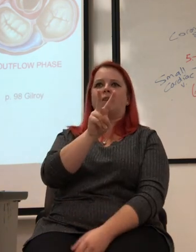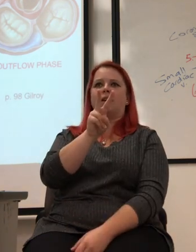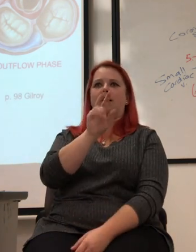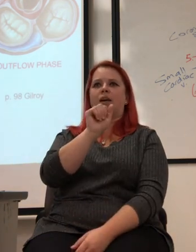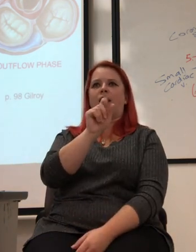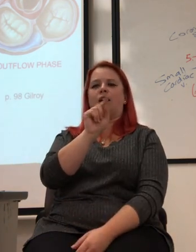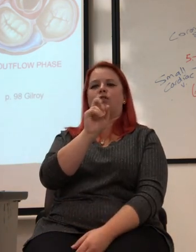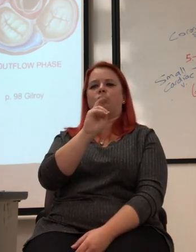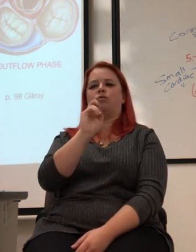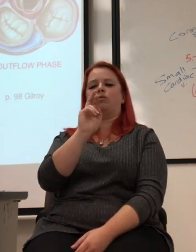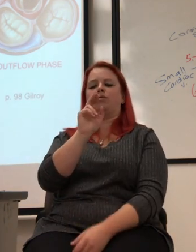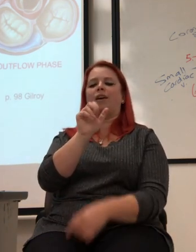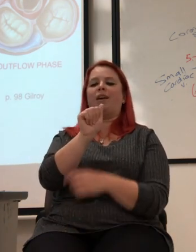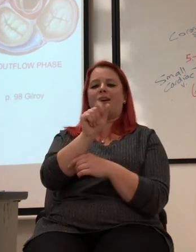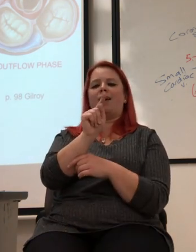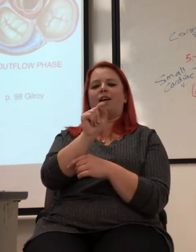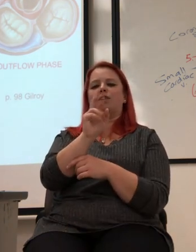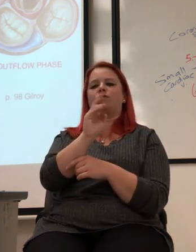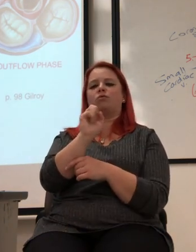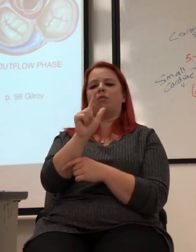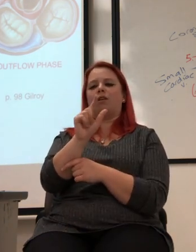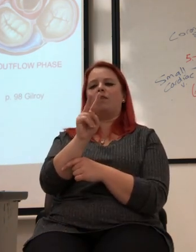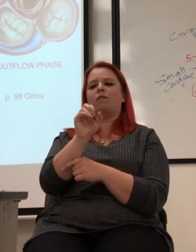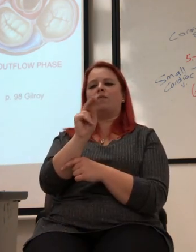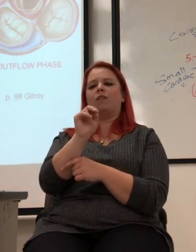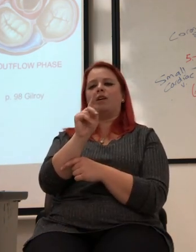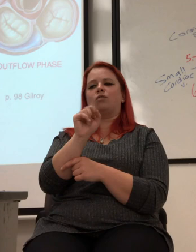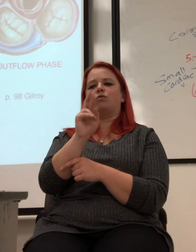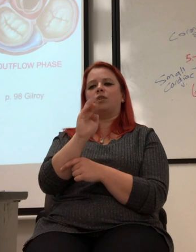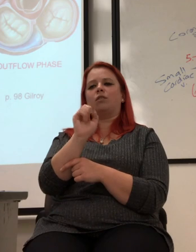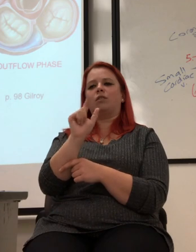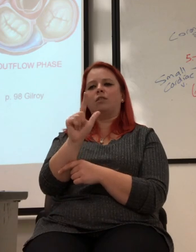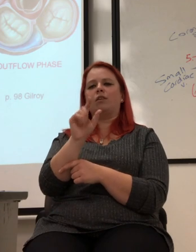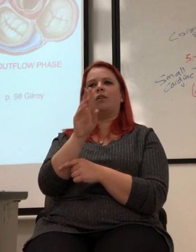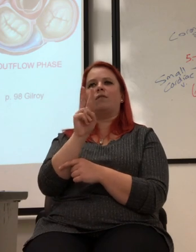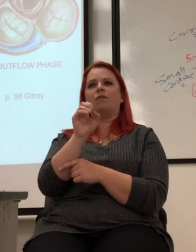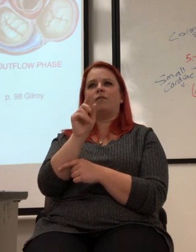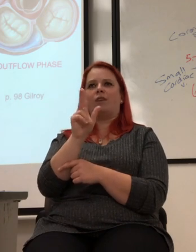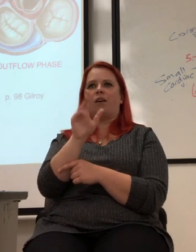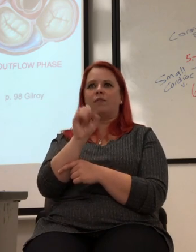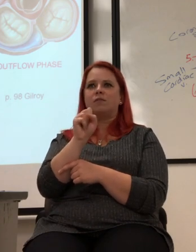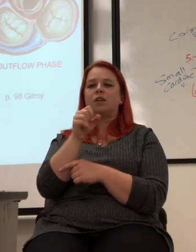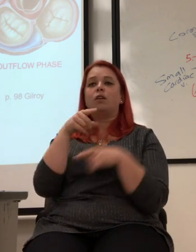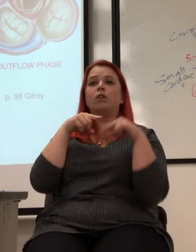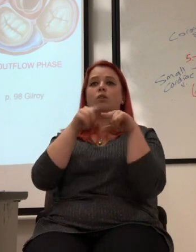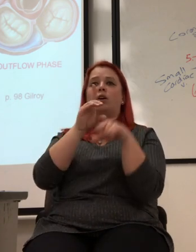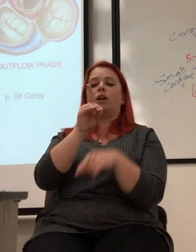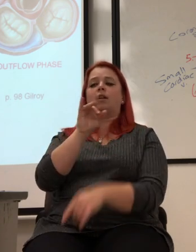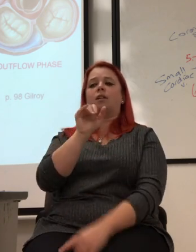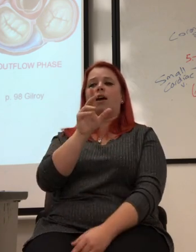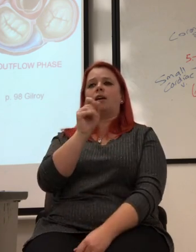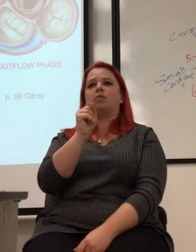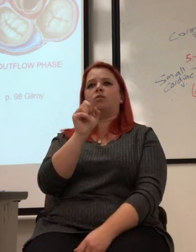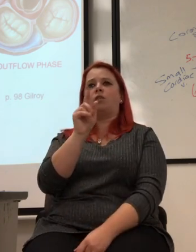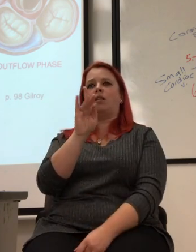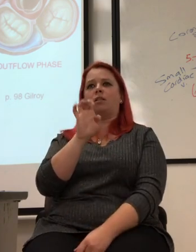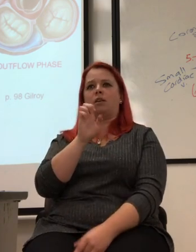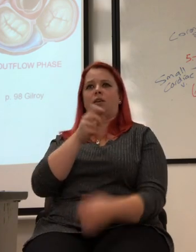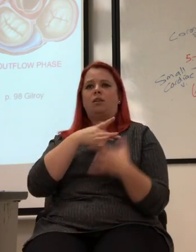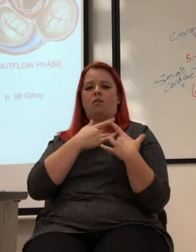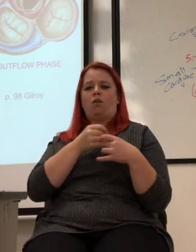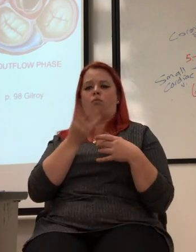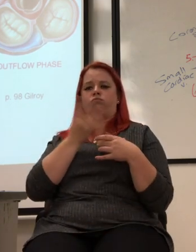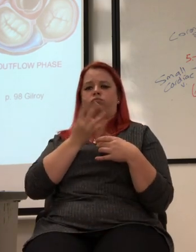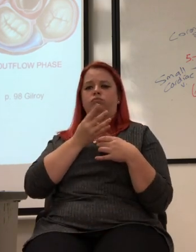These are the two SL valves, semilunar valves for short. So during diastole, the heart is filling with blood. We call that the inflow